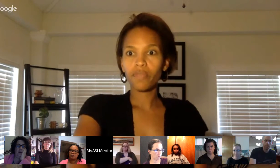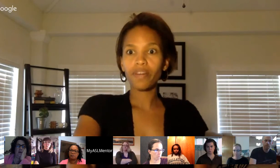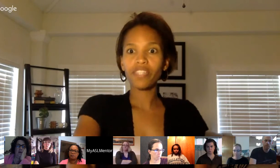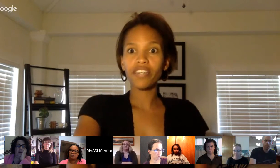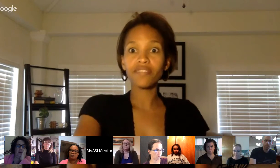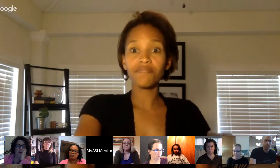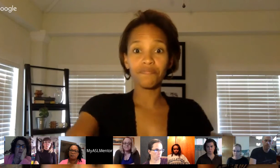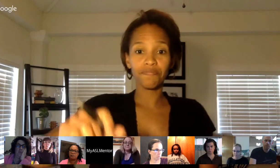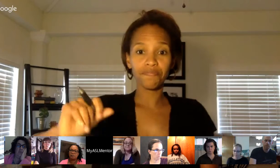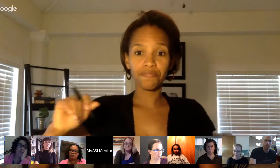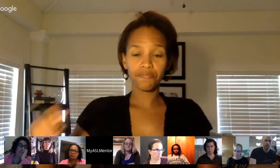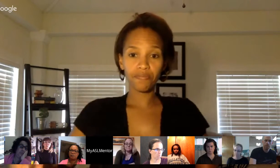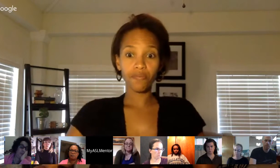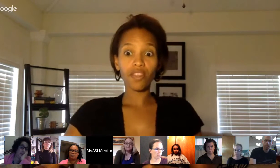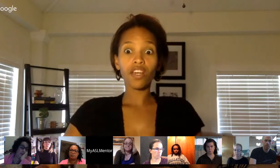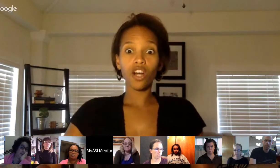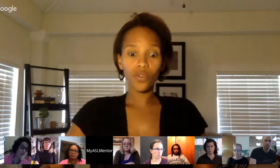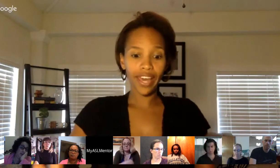About done?